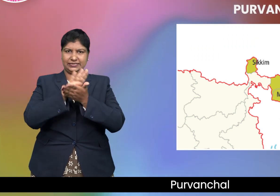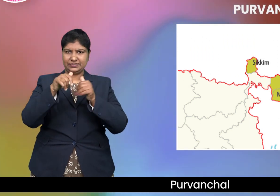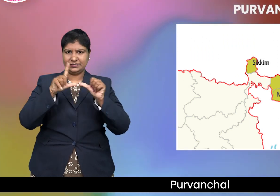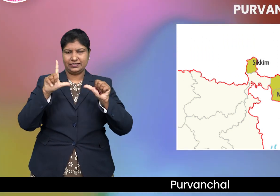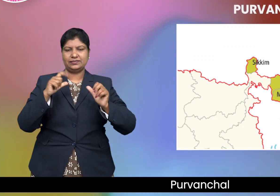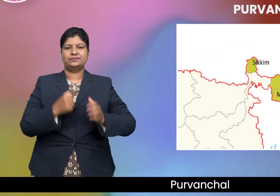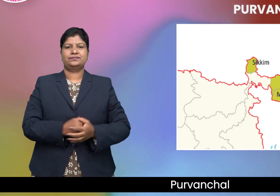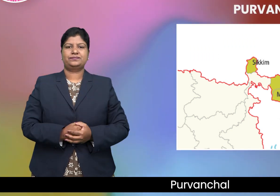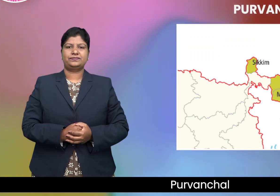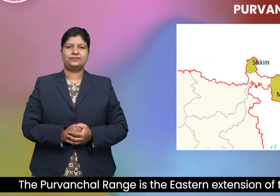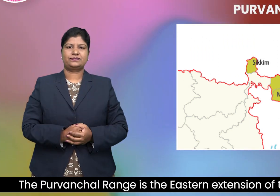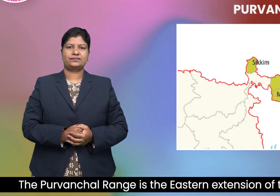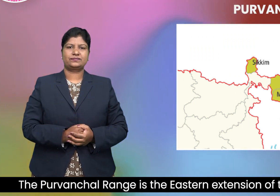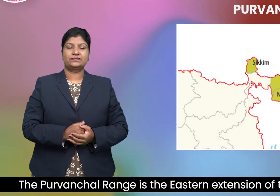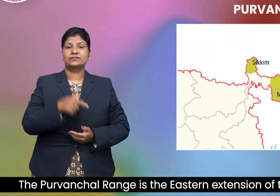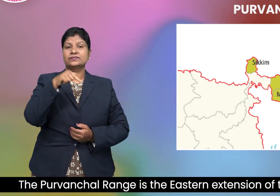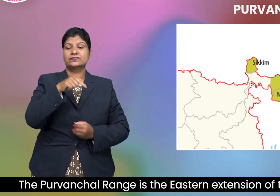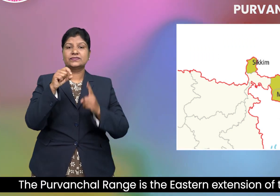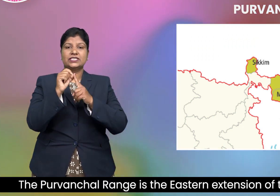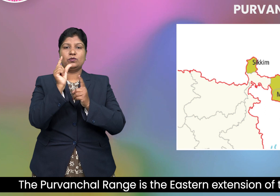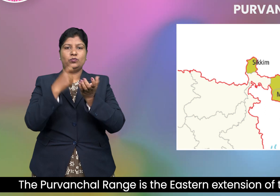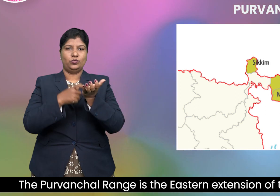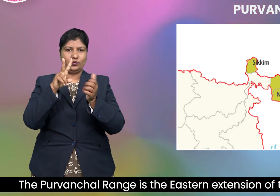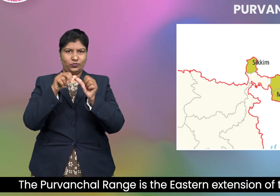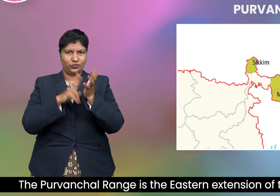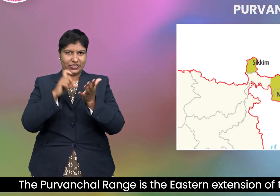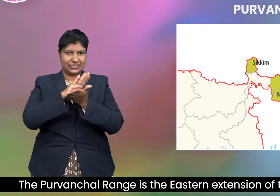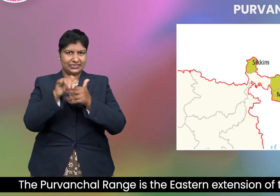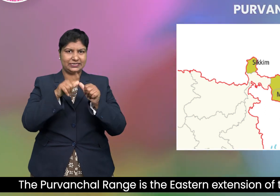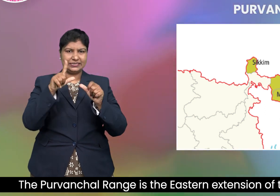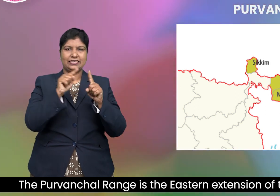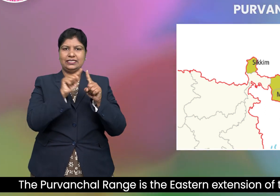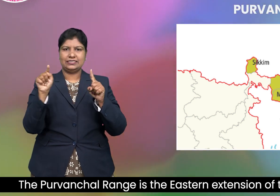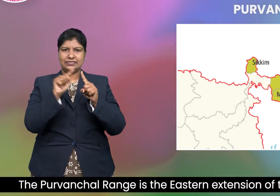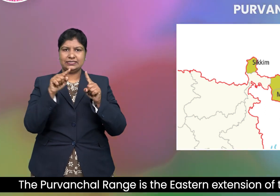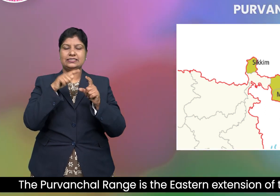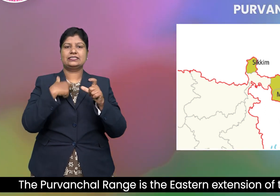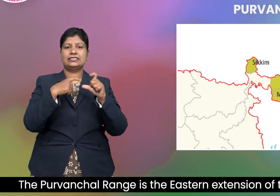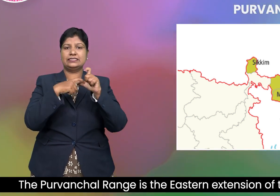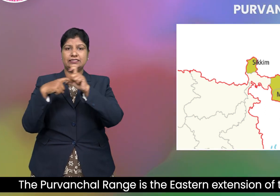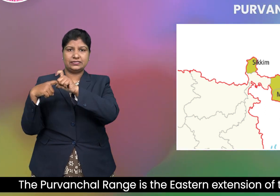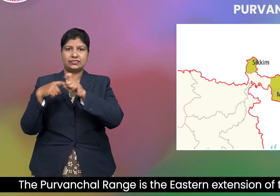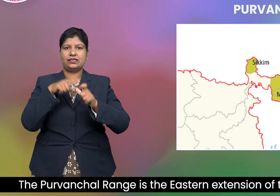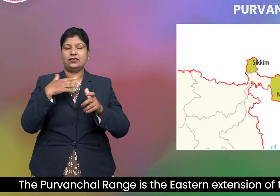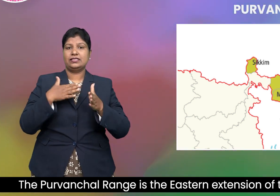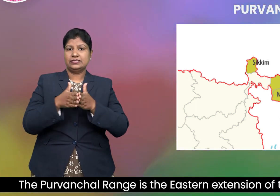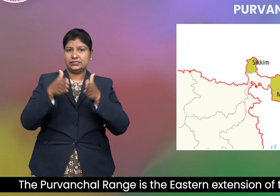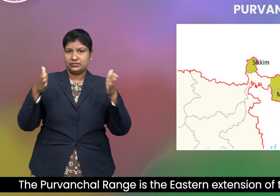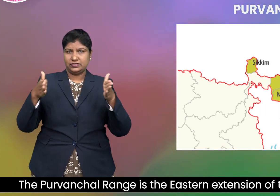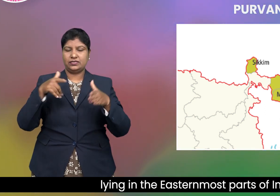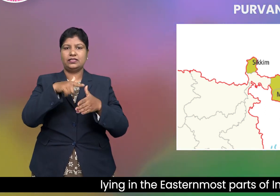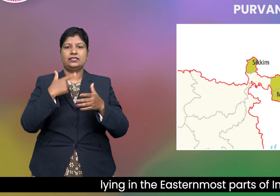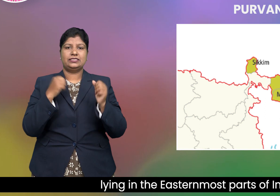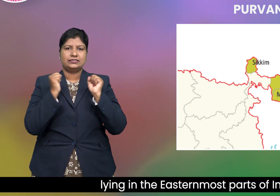Purwanchal the Purwanchal range is the eastern extension of the Himalayas